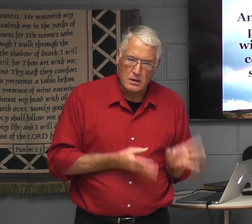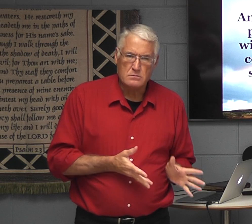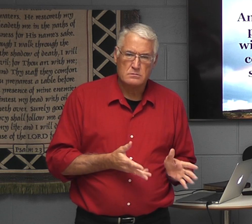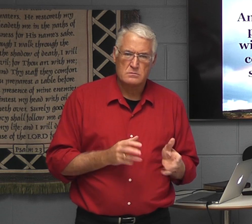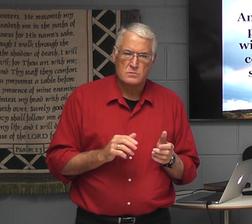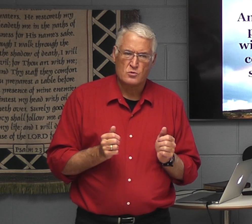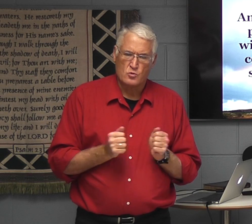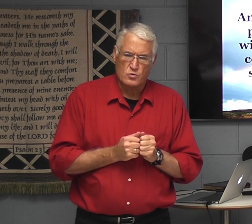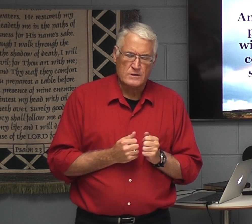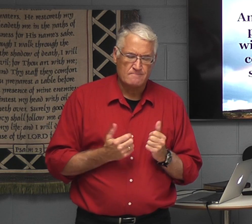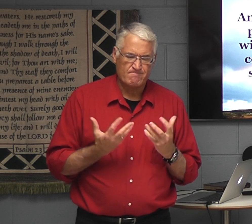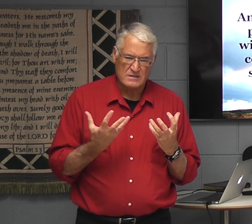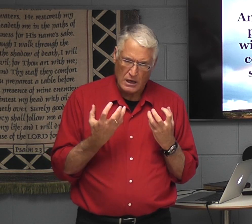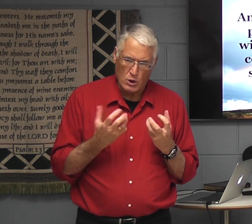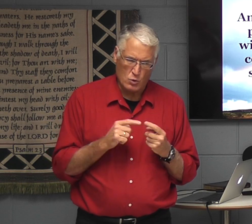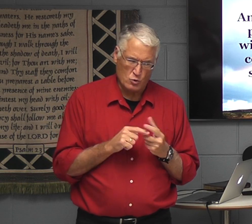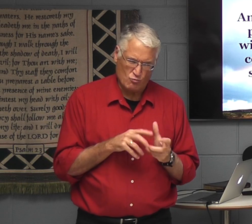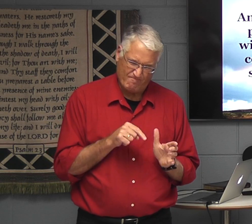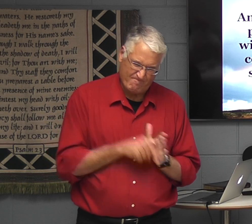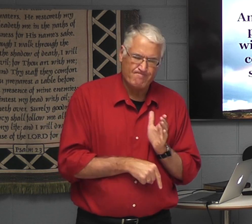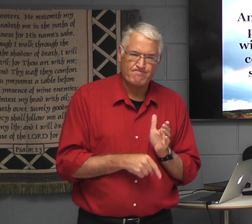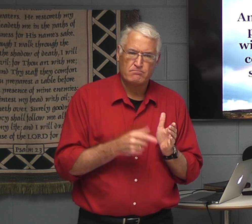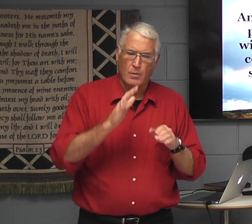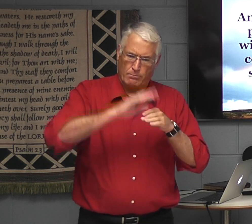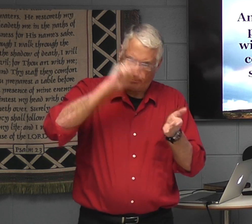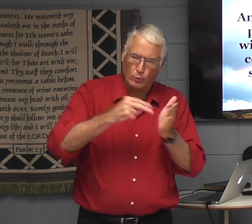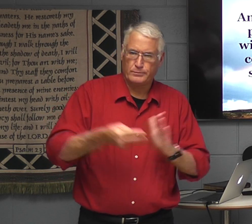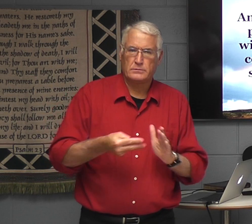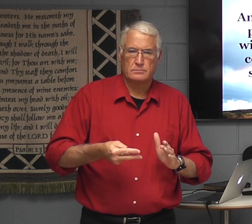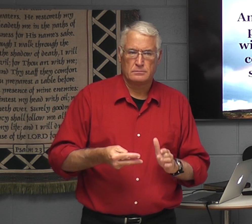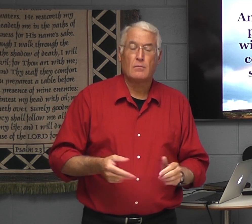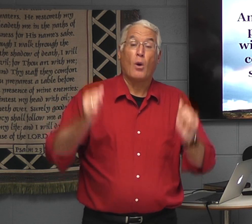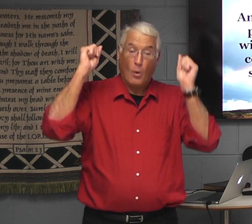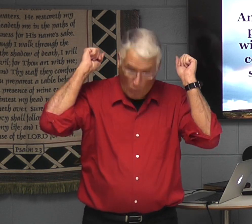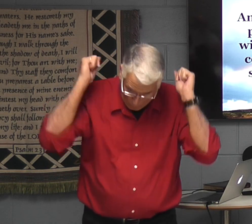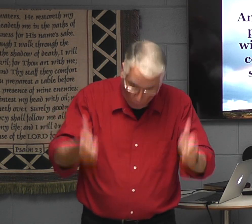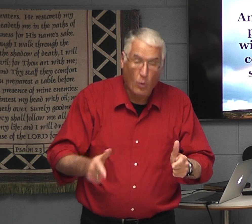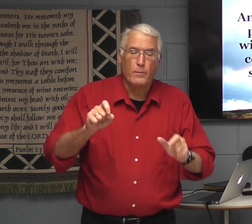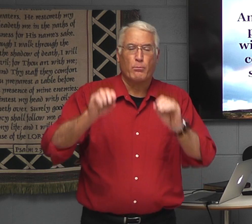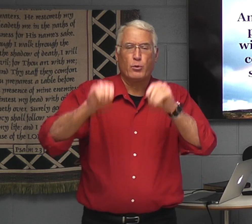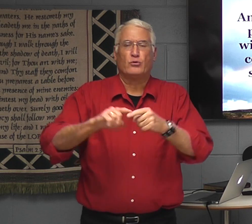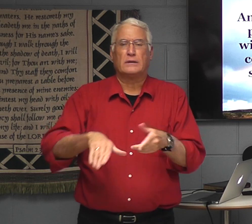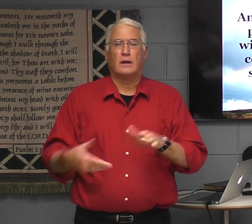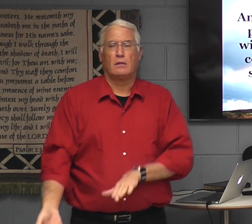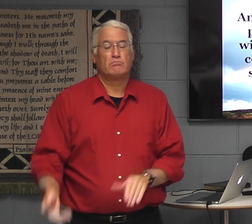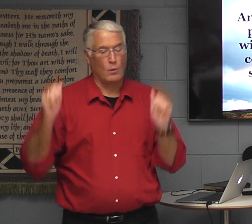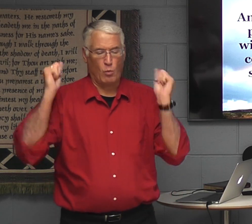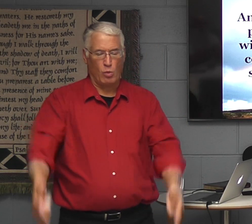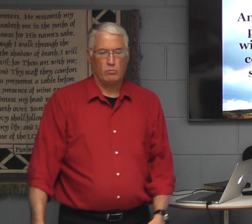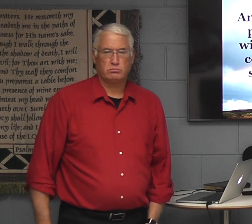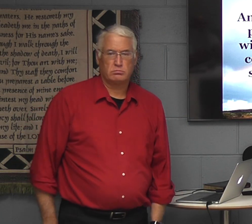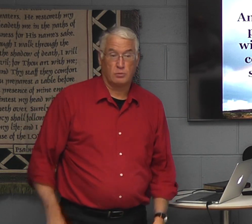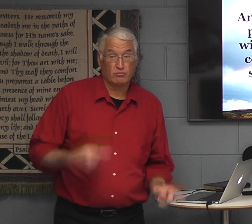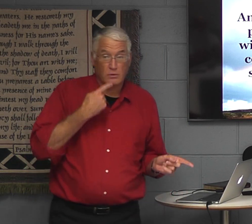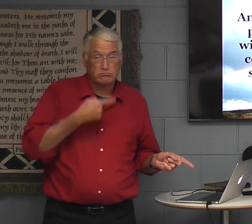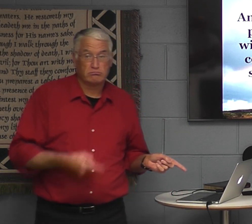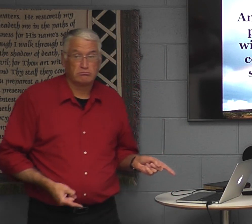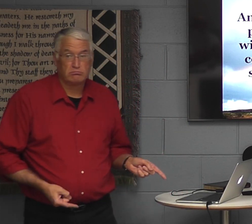meaning with hatred, you kill someone out of anger, you've done that on purpose, all of them must be put to death. That's